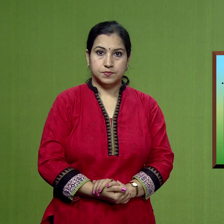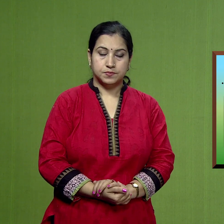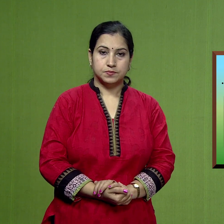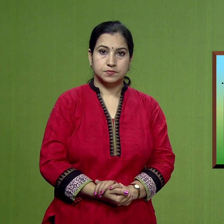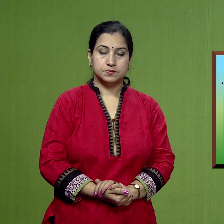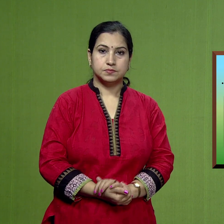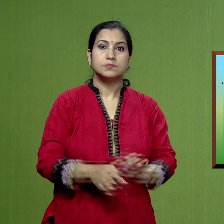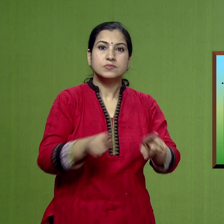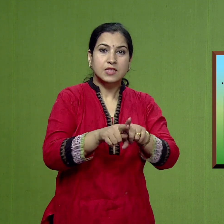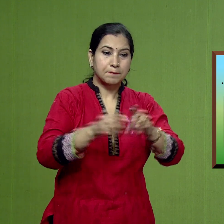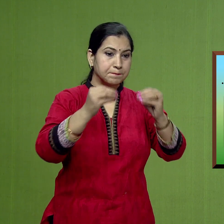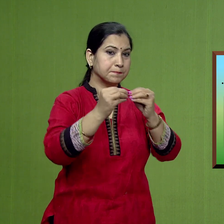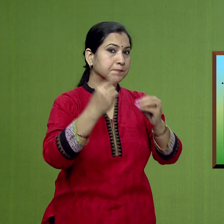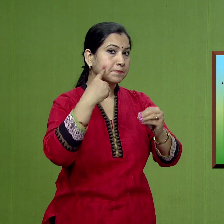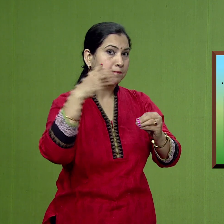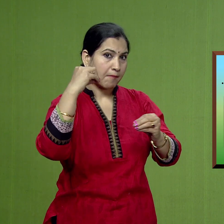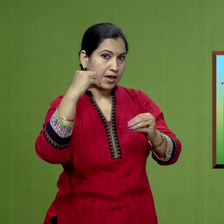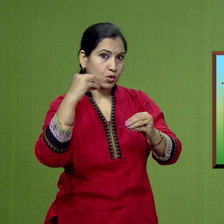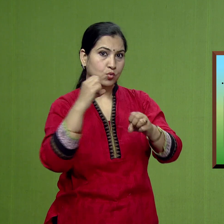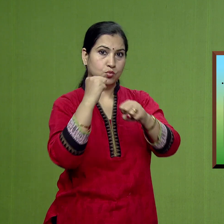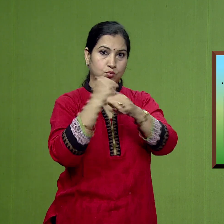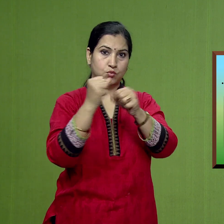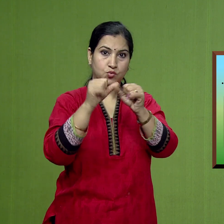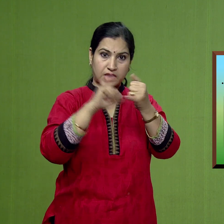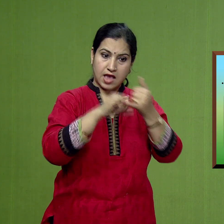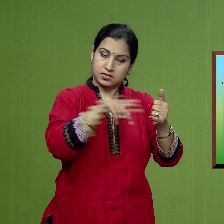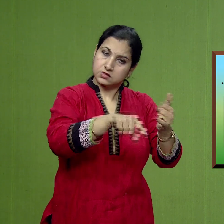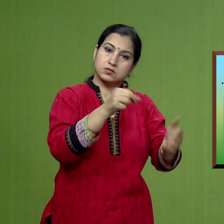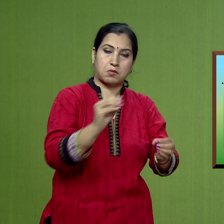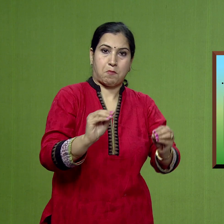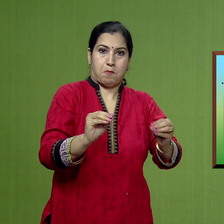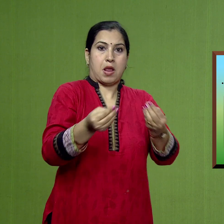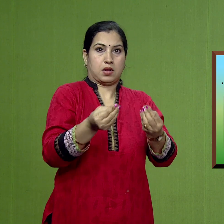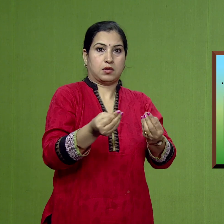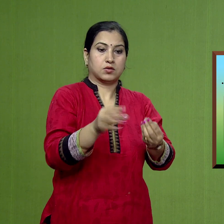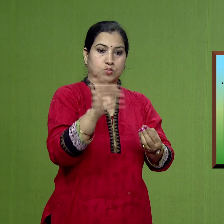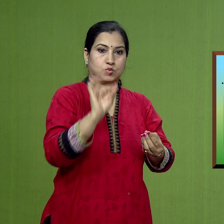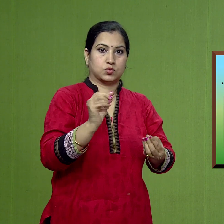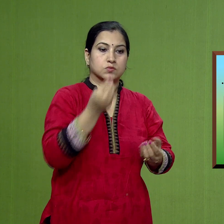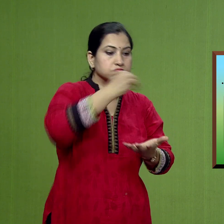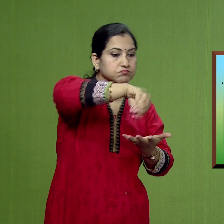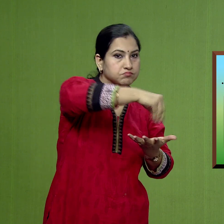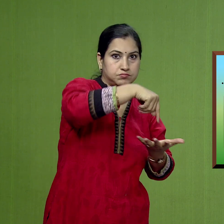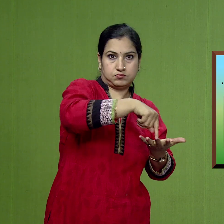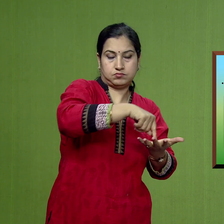Using biogas, which is a smokeless fuel, is healthier option for our